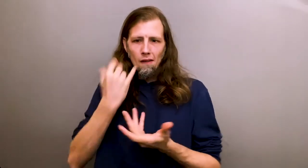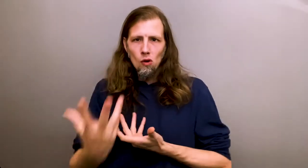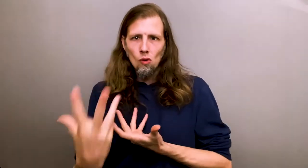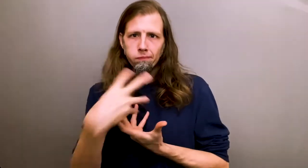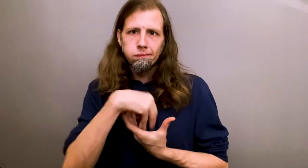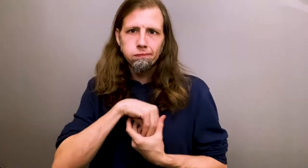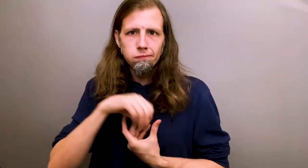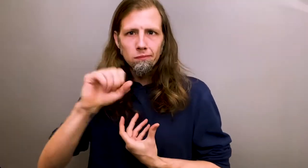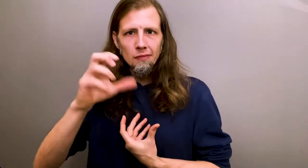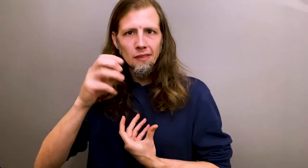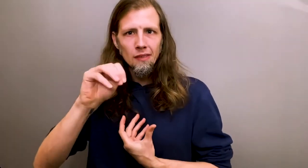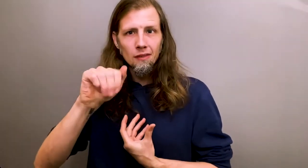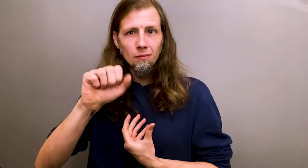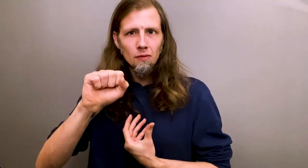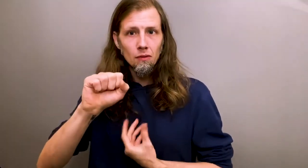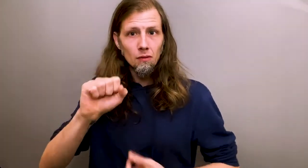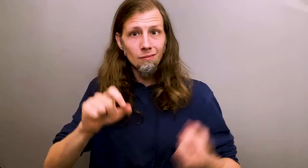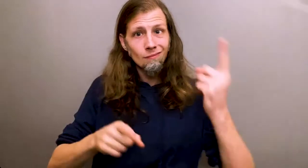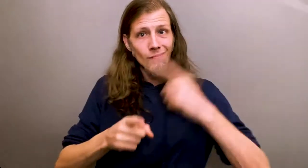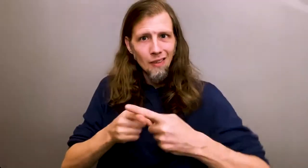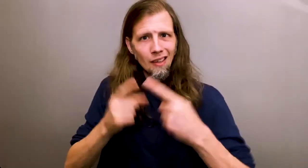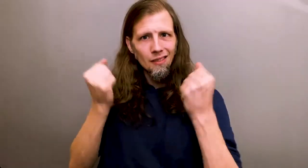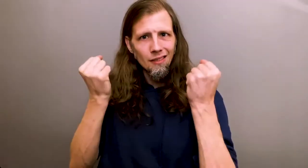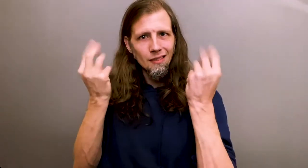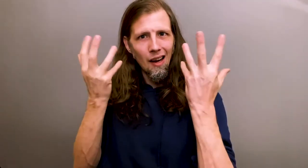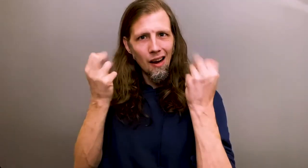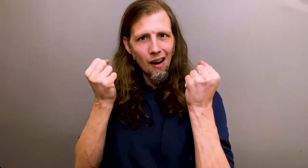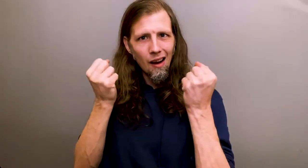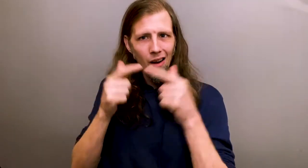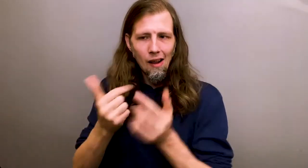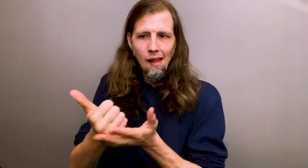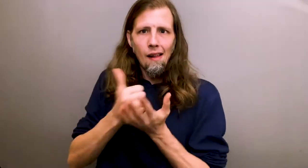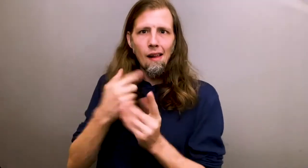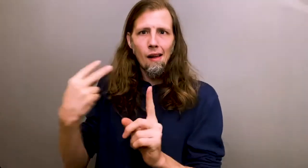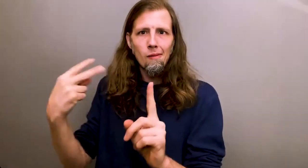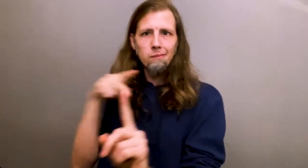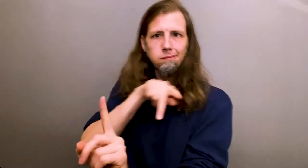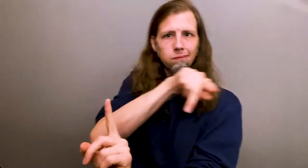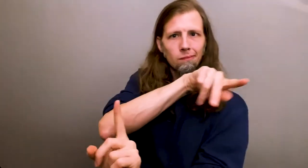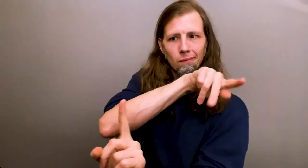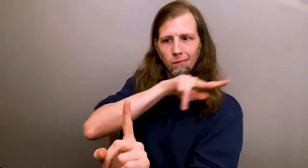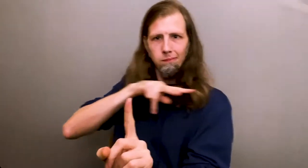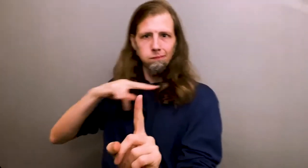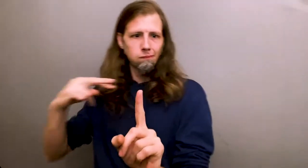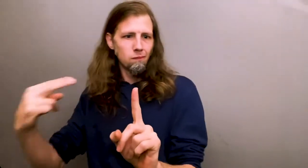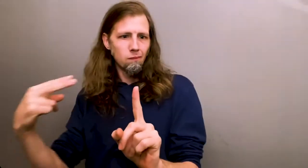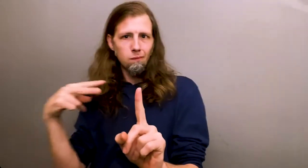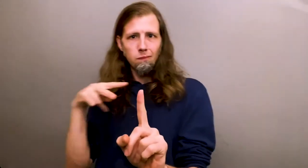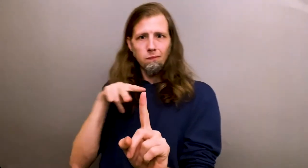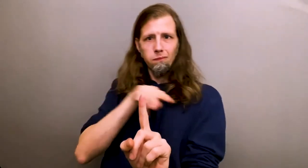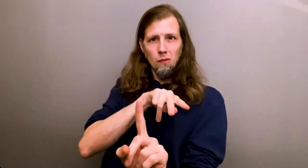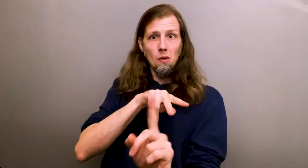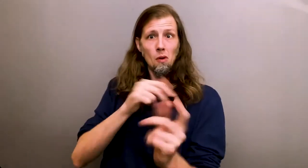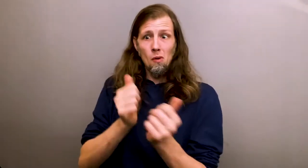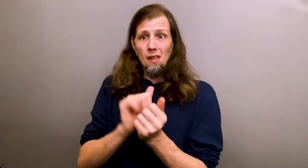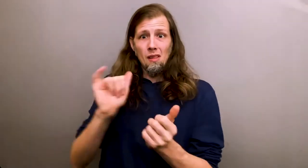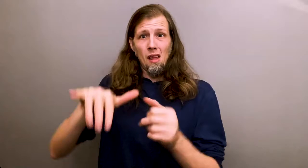a firm grasp of each of these schemas, and when a child also has fluency in American Sign Language, which allows them to understand